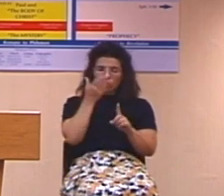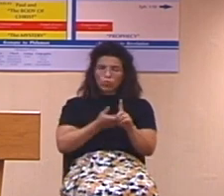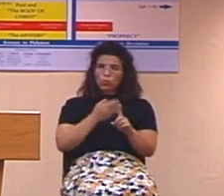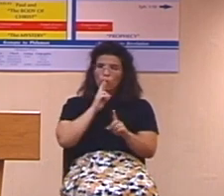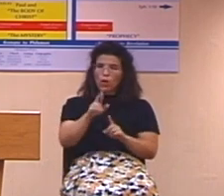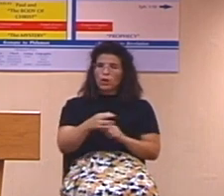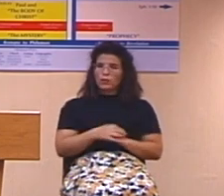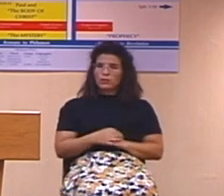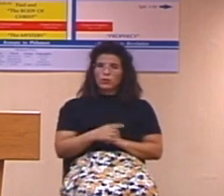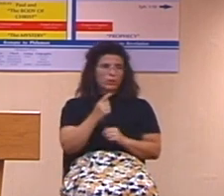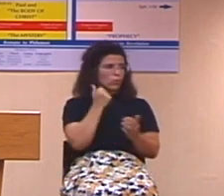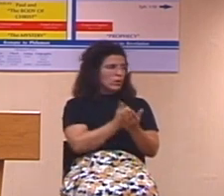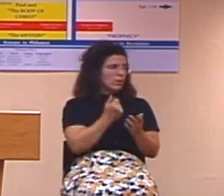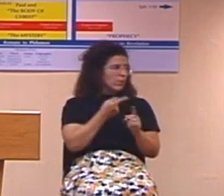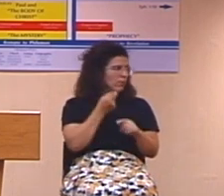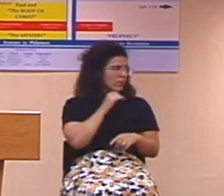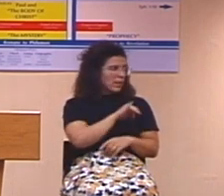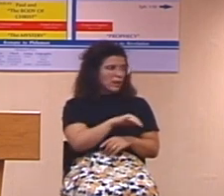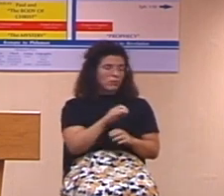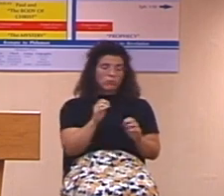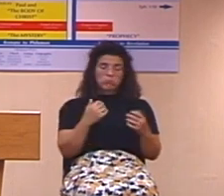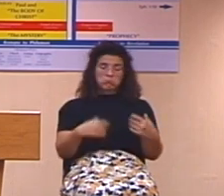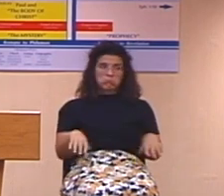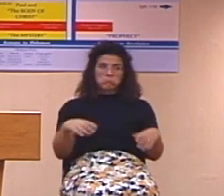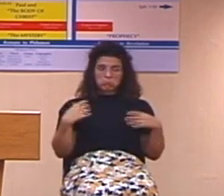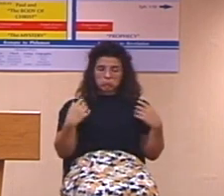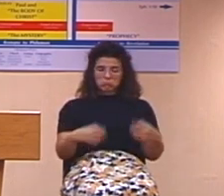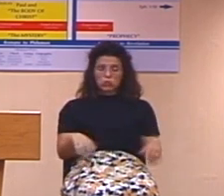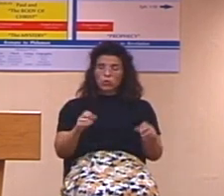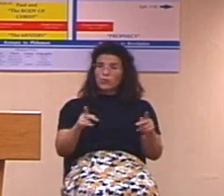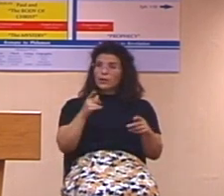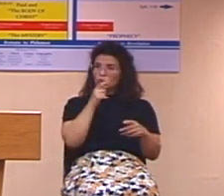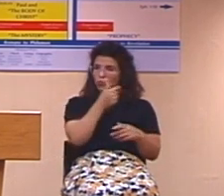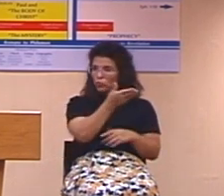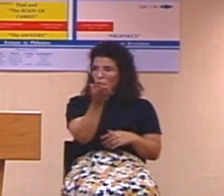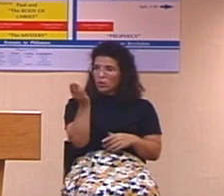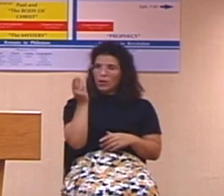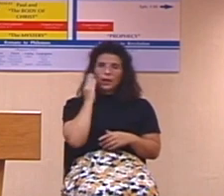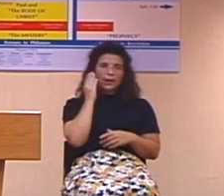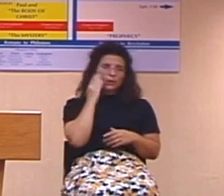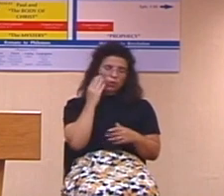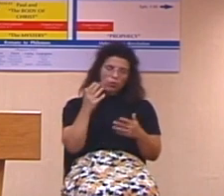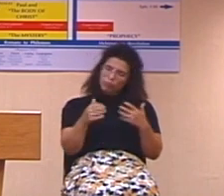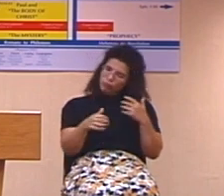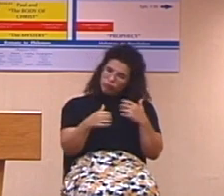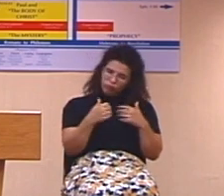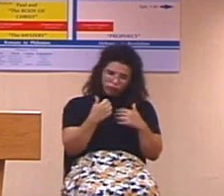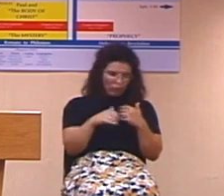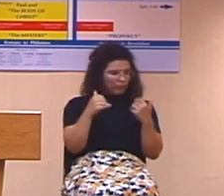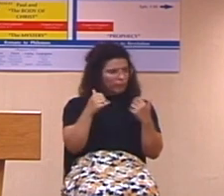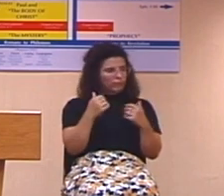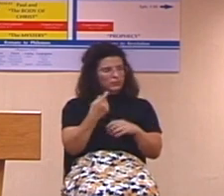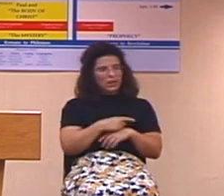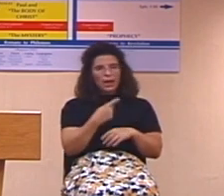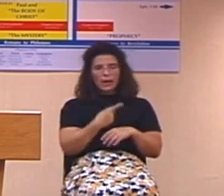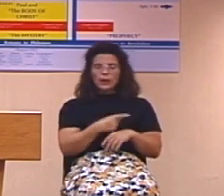Wow, I only got one amen out of that. That's who you are, folks. I know, it's a little rough day.